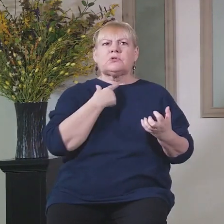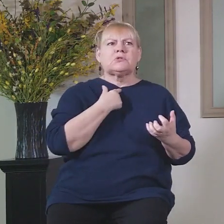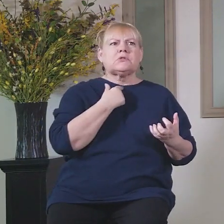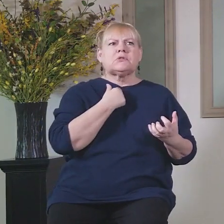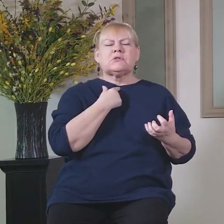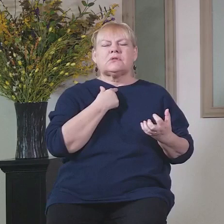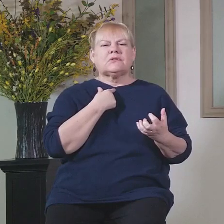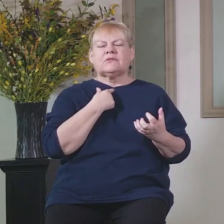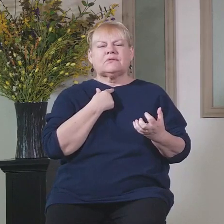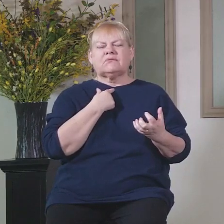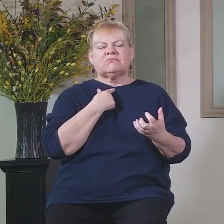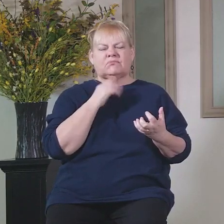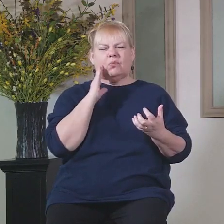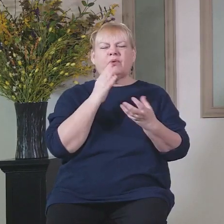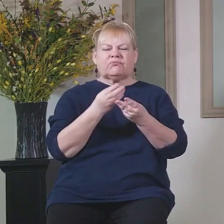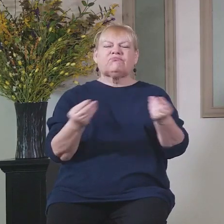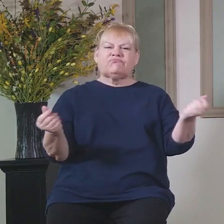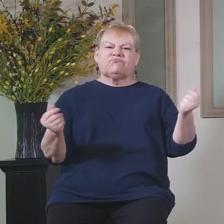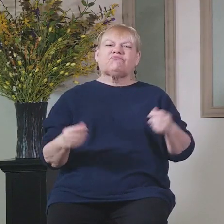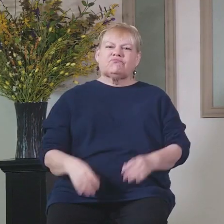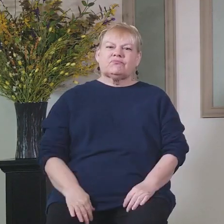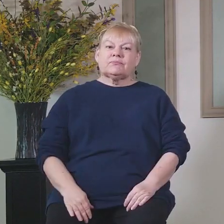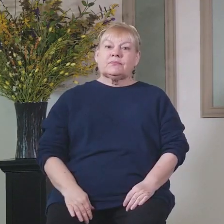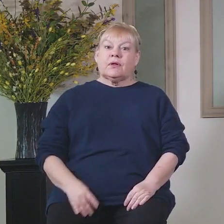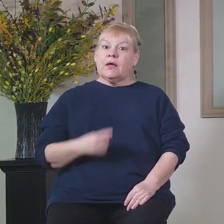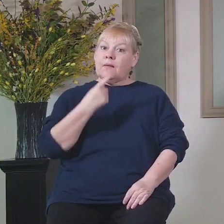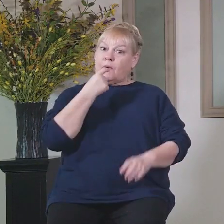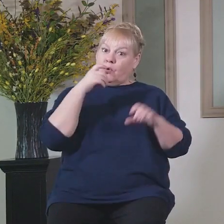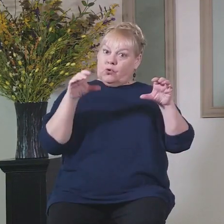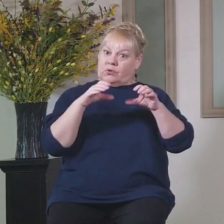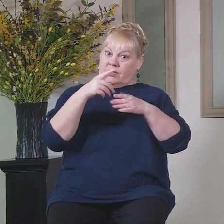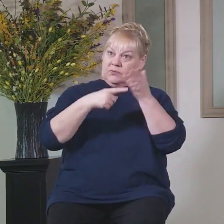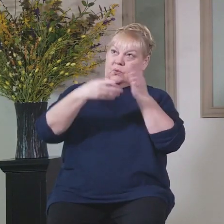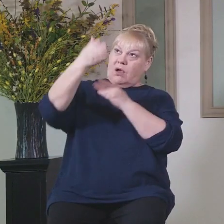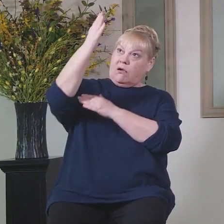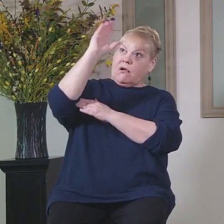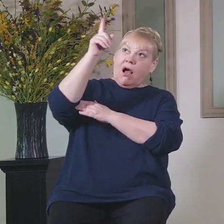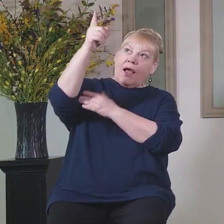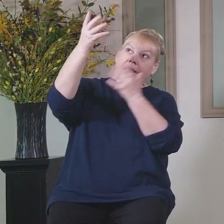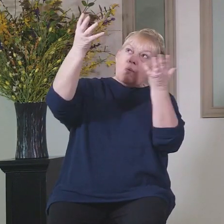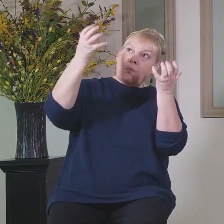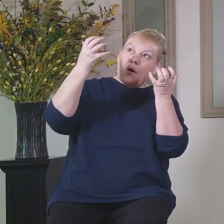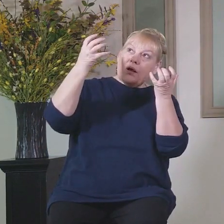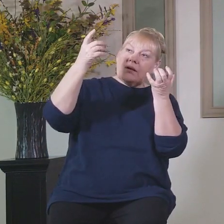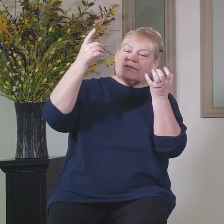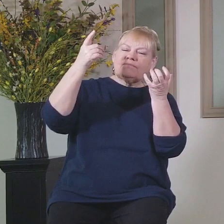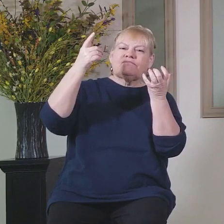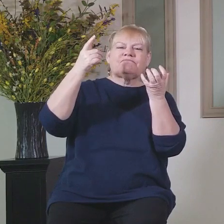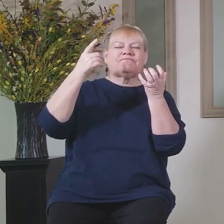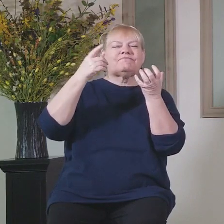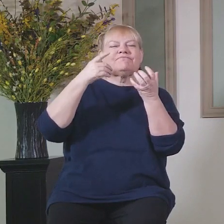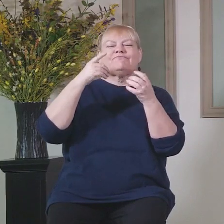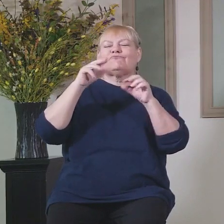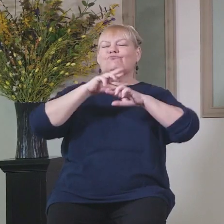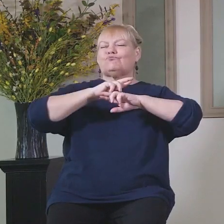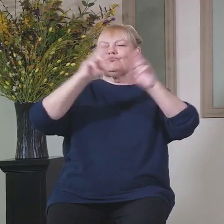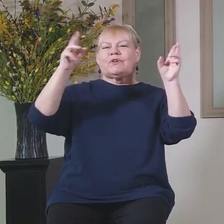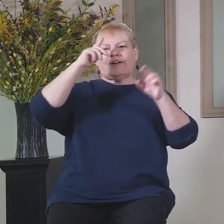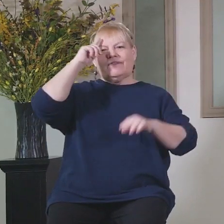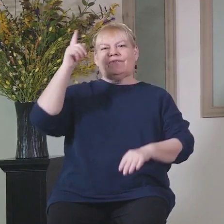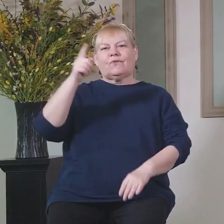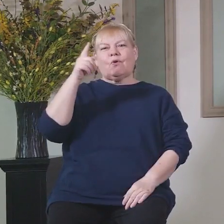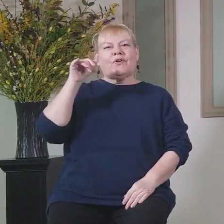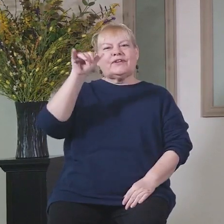the way out. But whoever does what God wants is set for eternity."